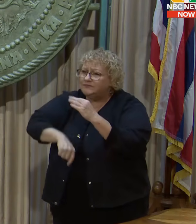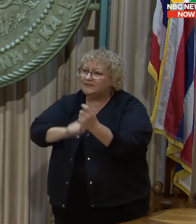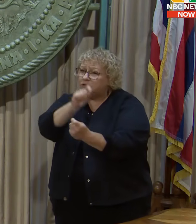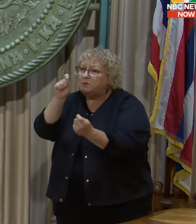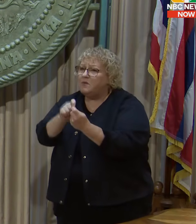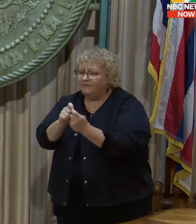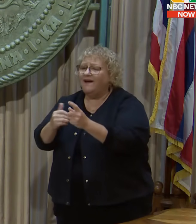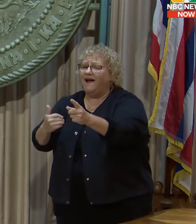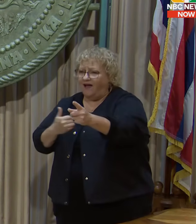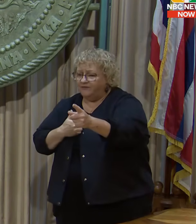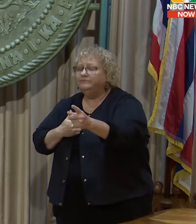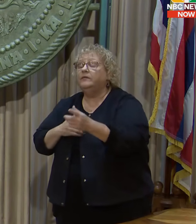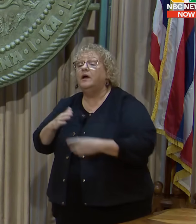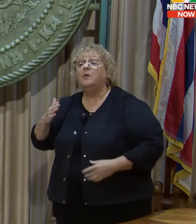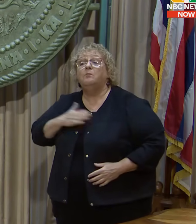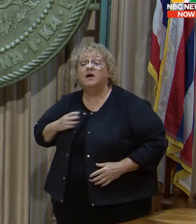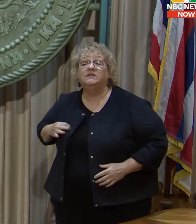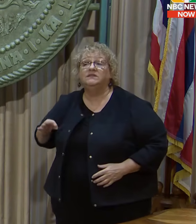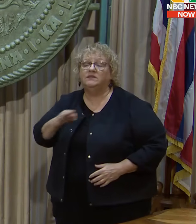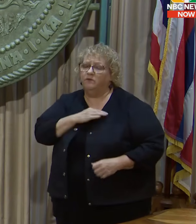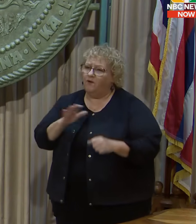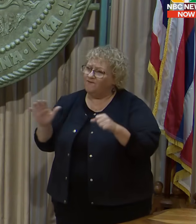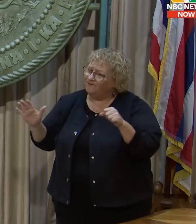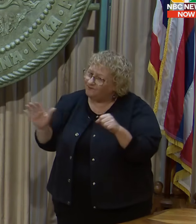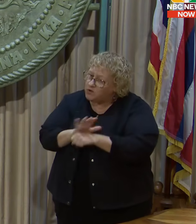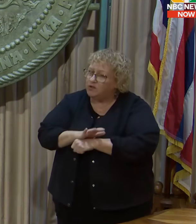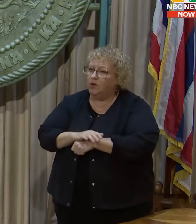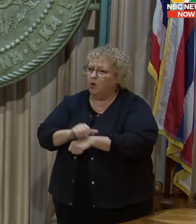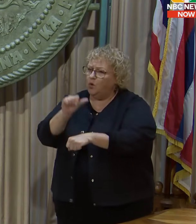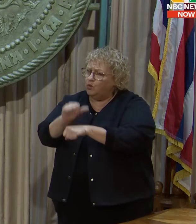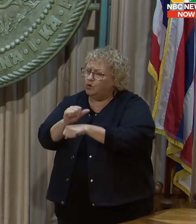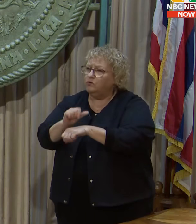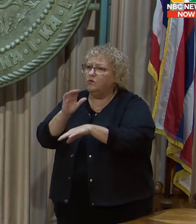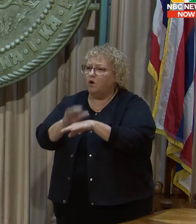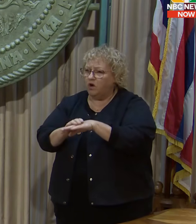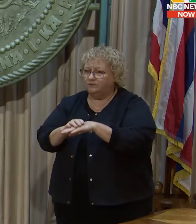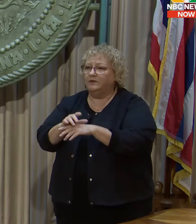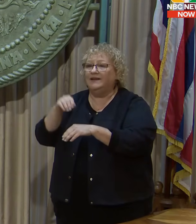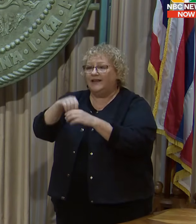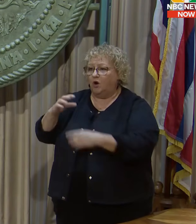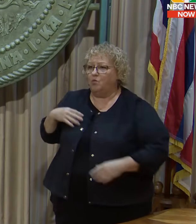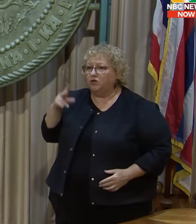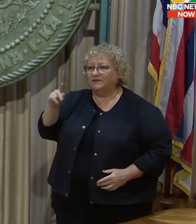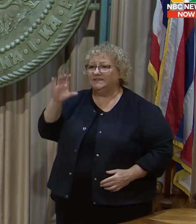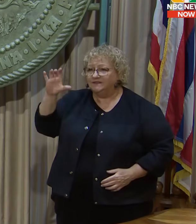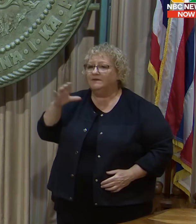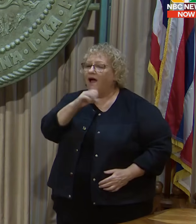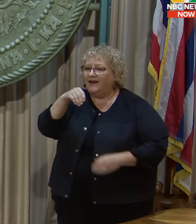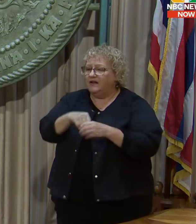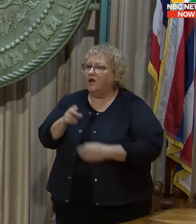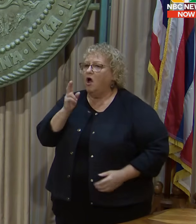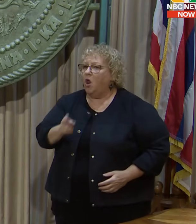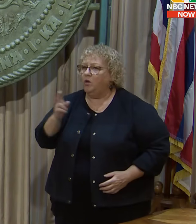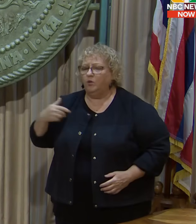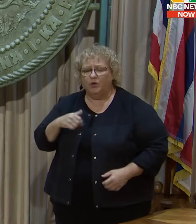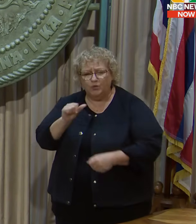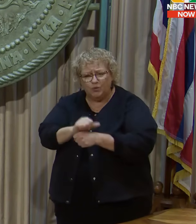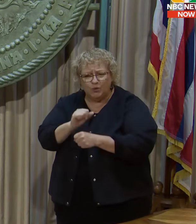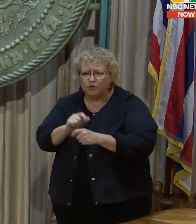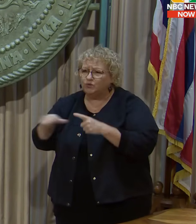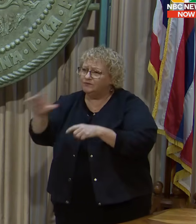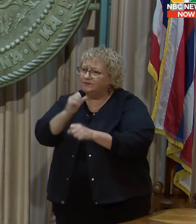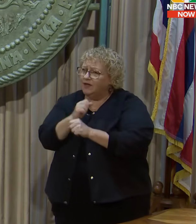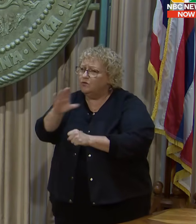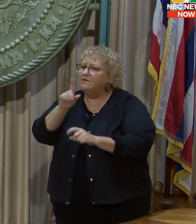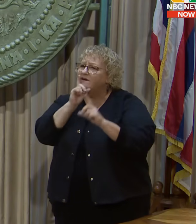questions. My staff also is completely on the job in both D.C. and Honolulu, and we are working very hard to get those